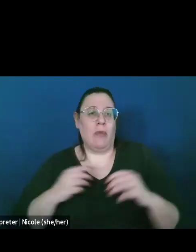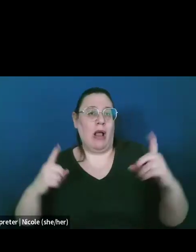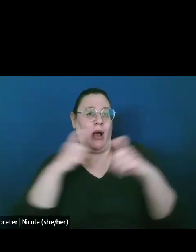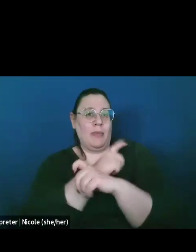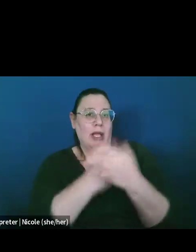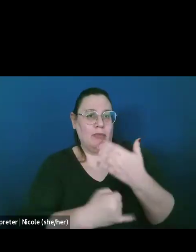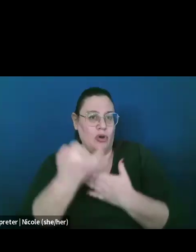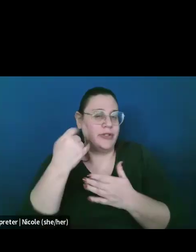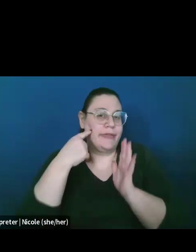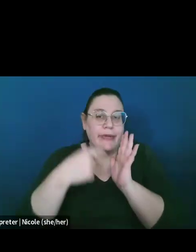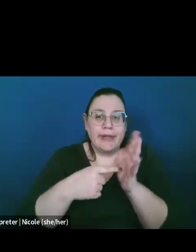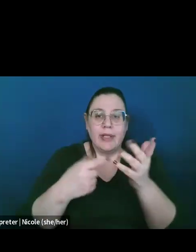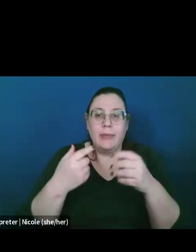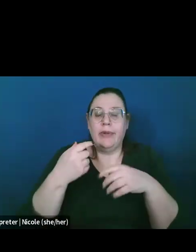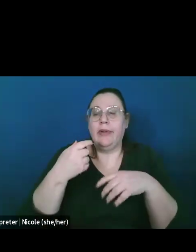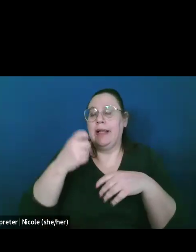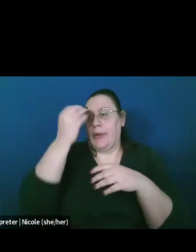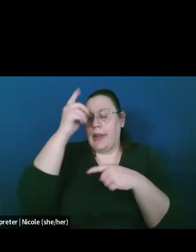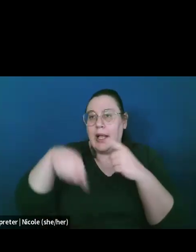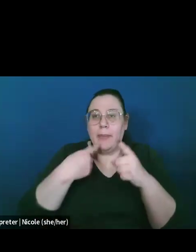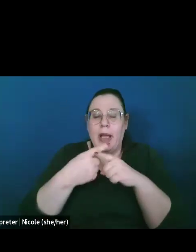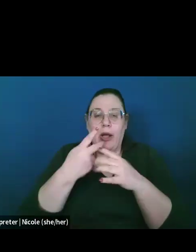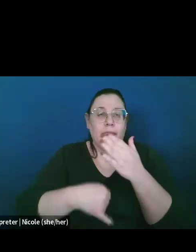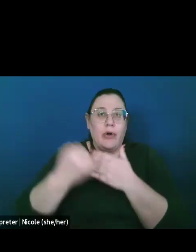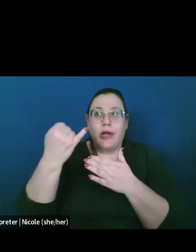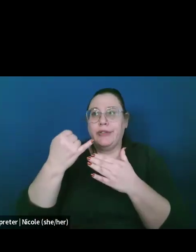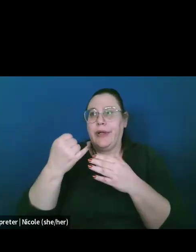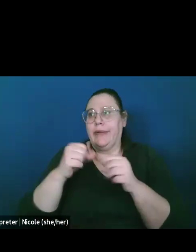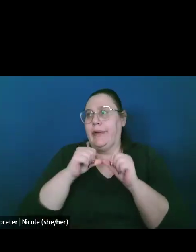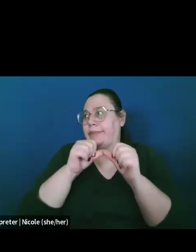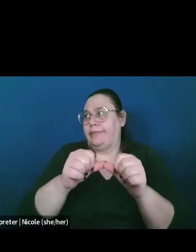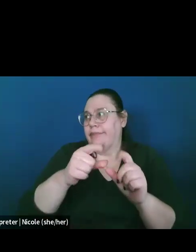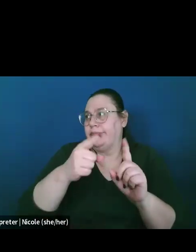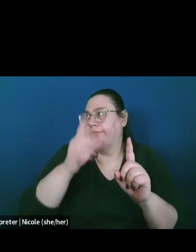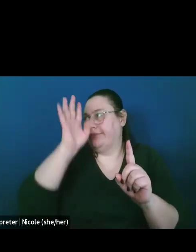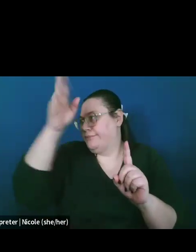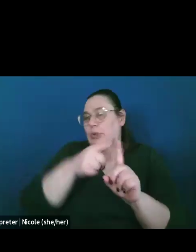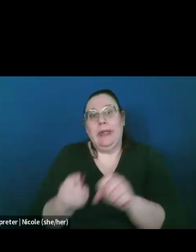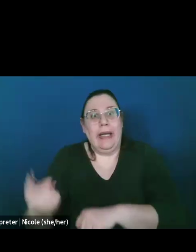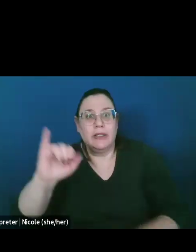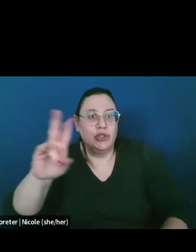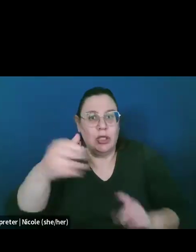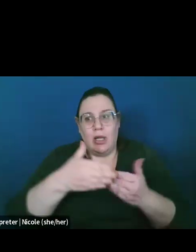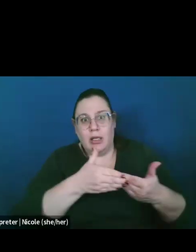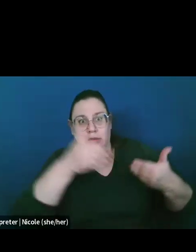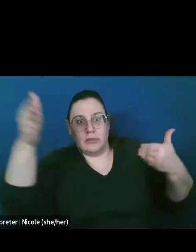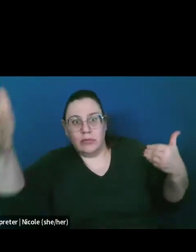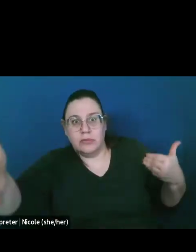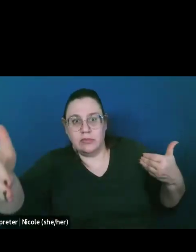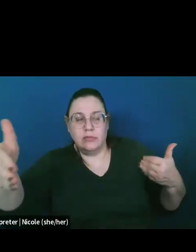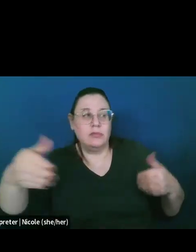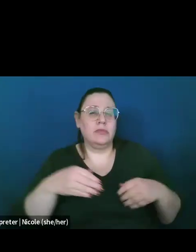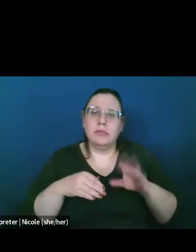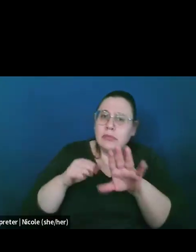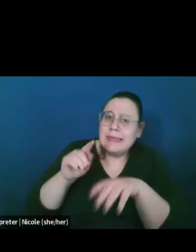have to, for example, be thinking about a project that's lasting until July of next year. And Tiffany,